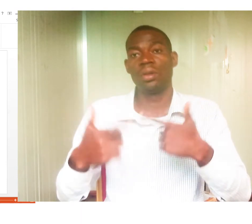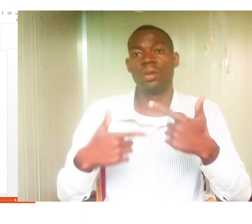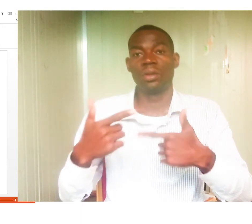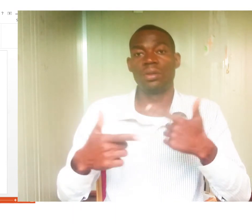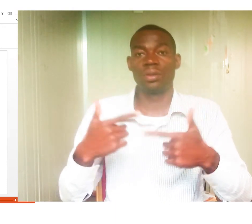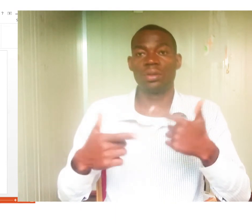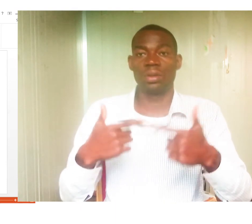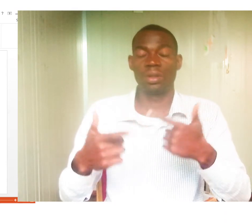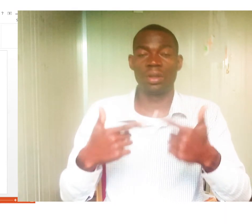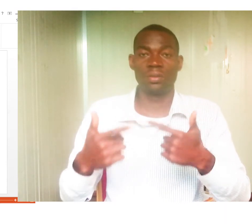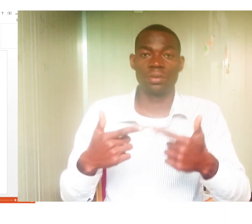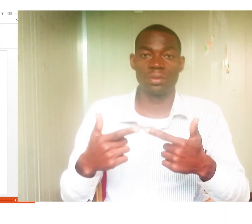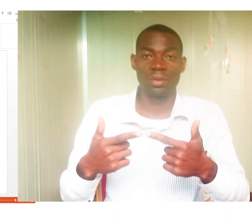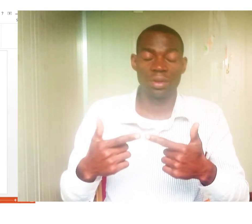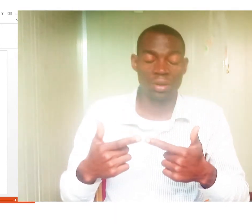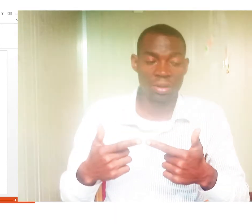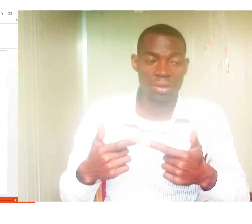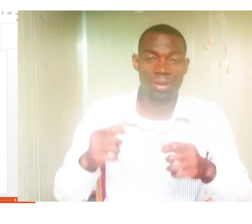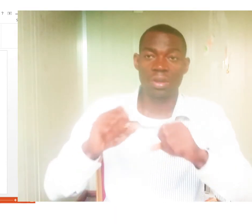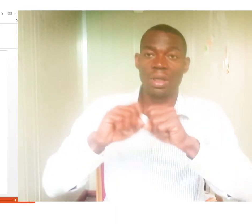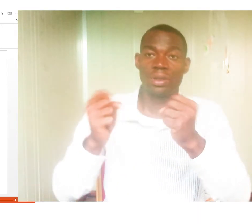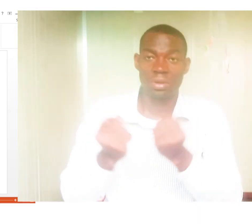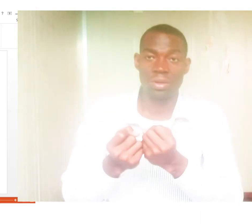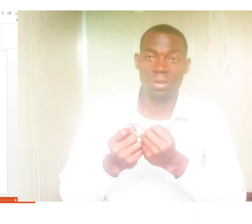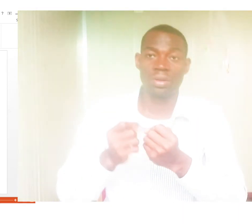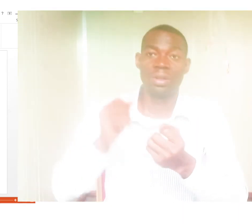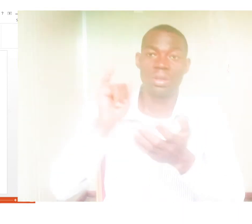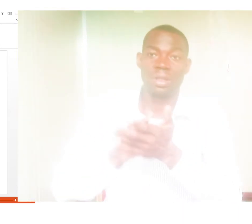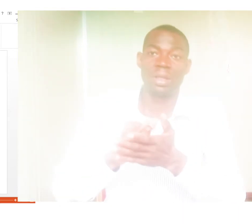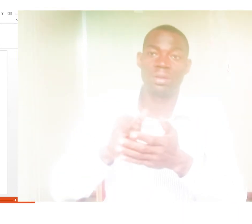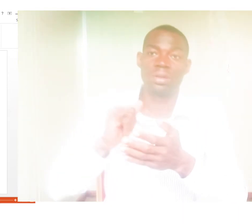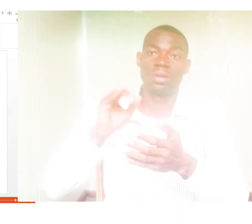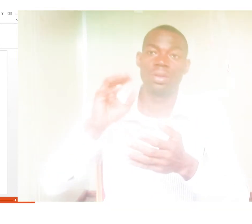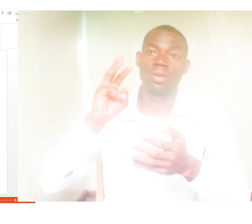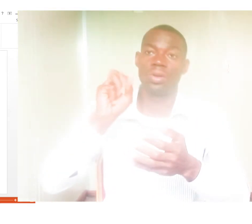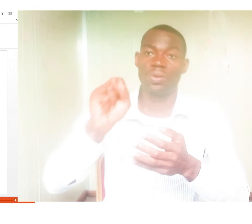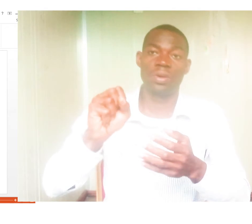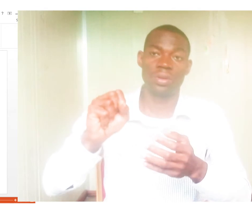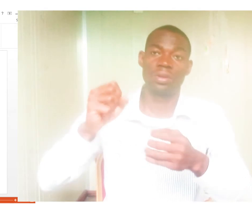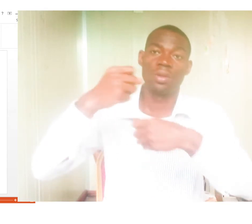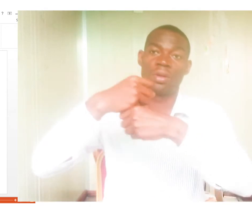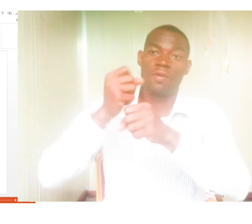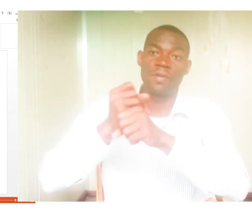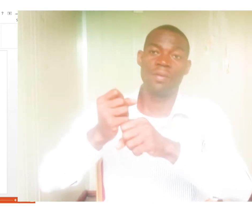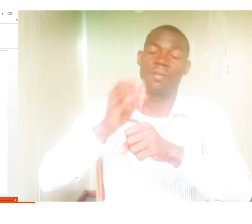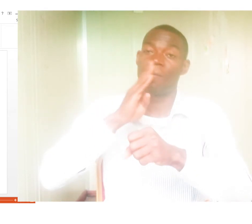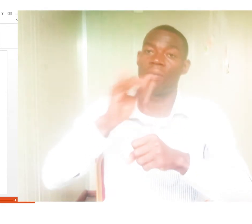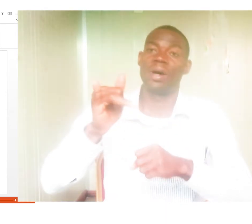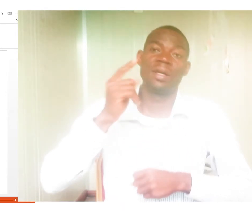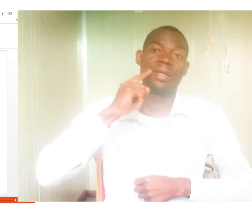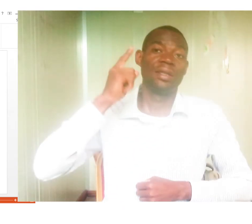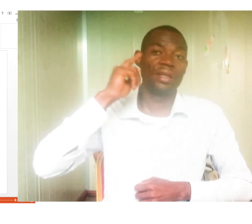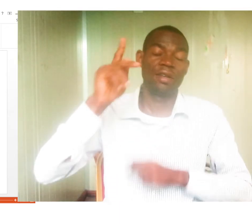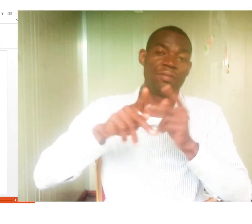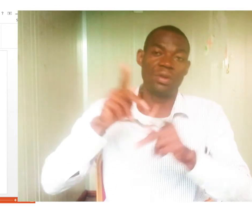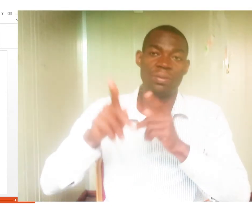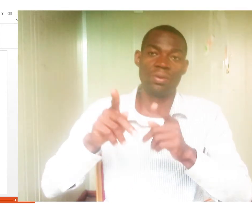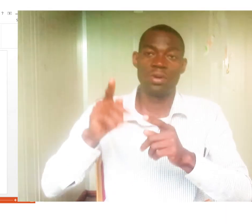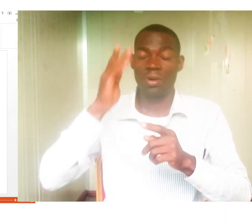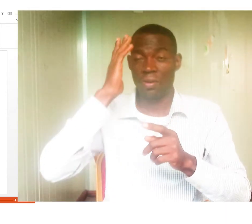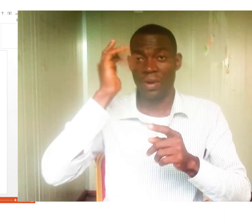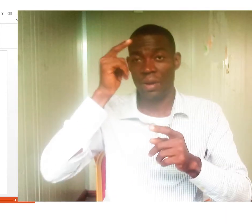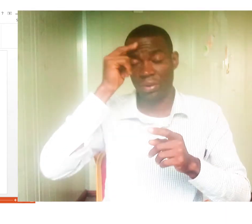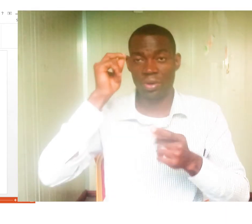association which was formed by deaf people in order to train more